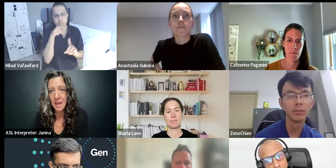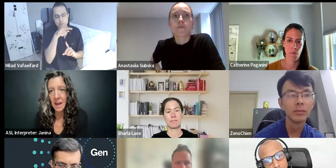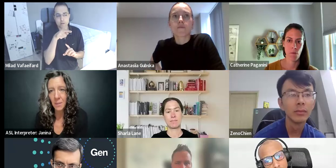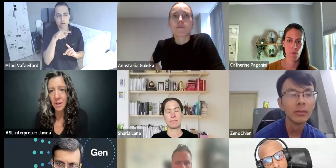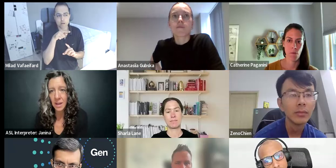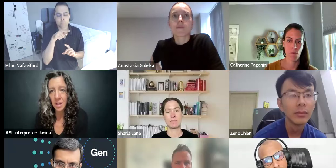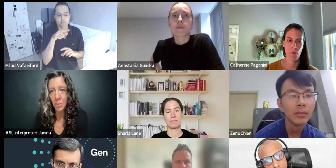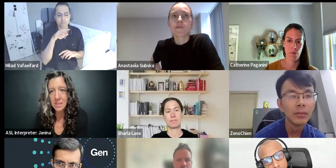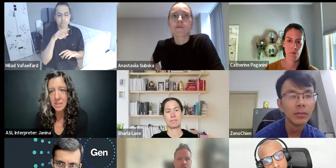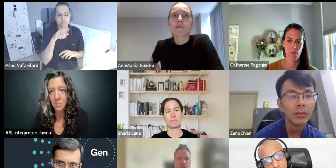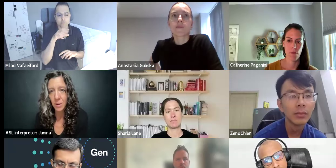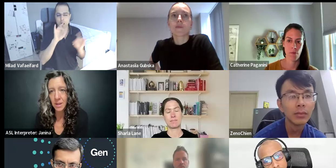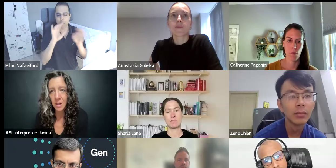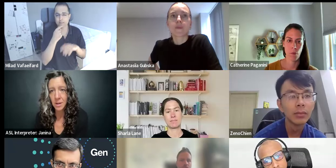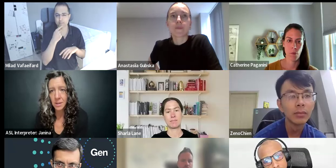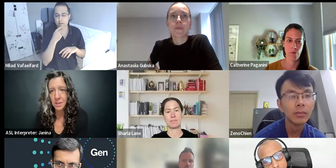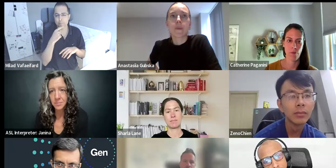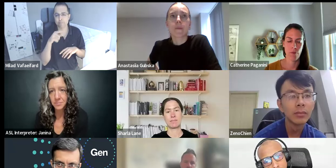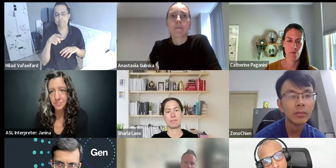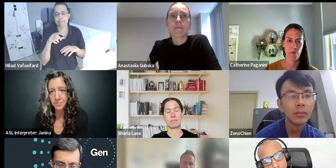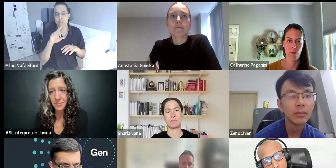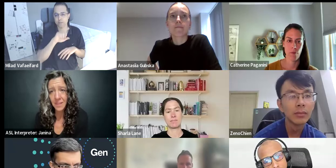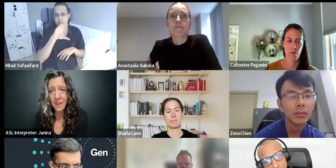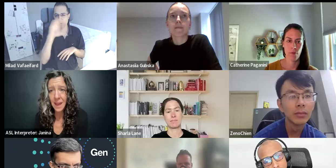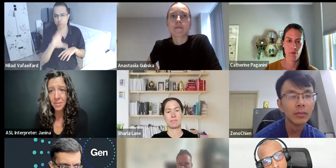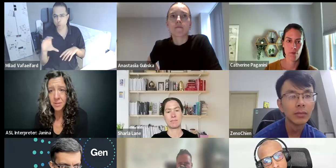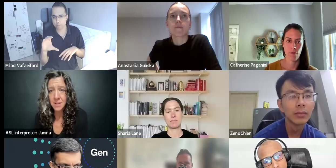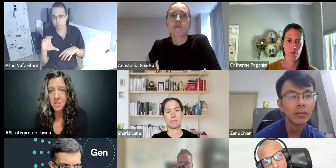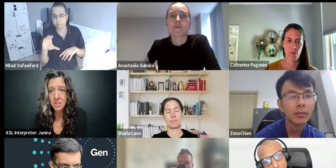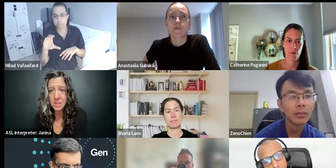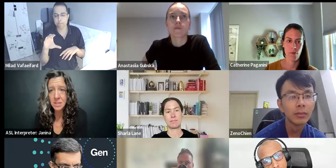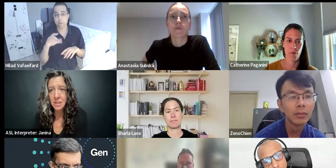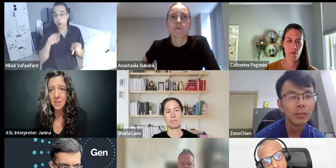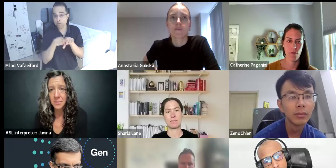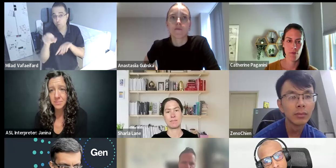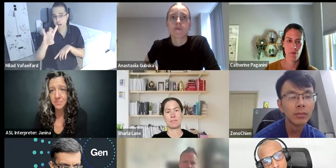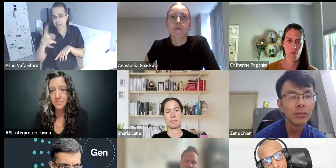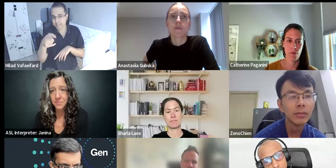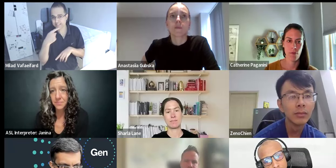says, yeah, I want to kind of go back to the point here that Catherine mentioned.